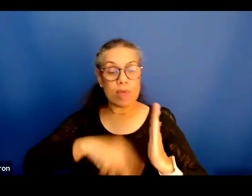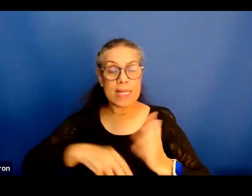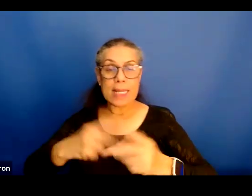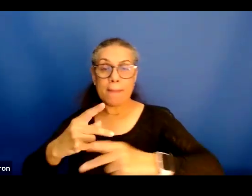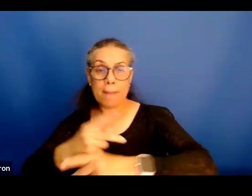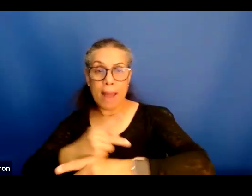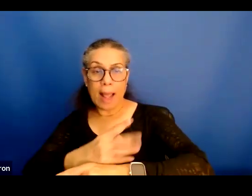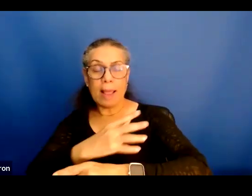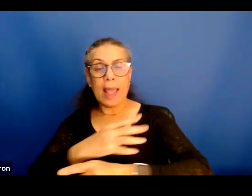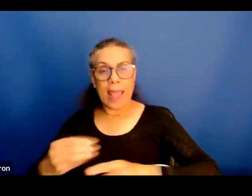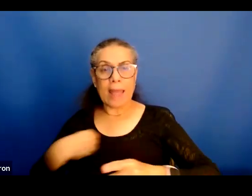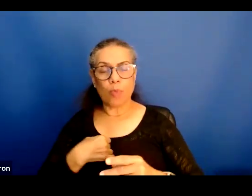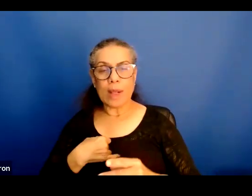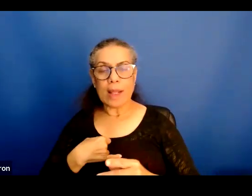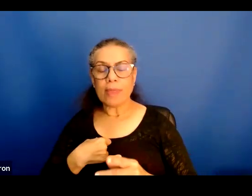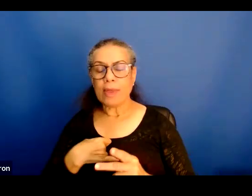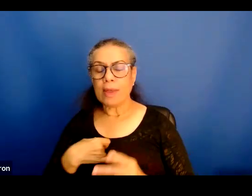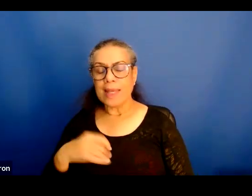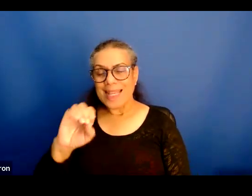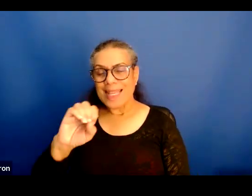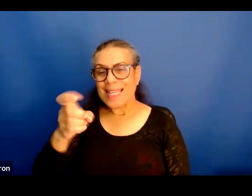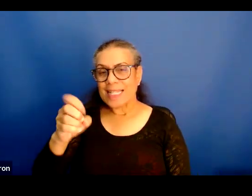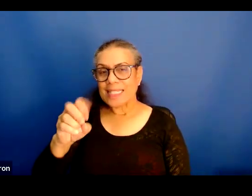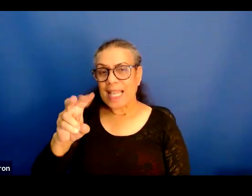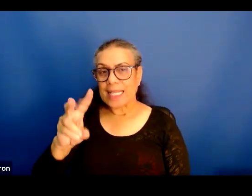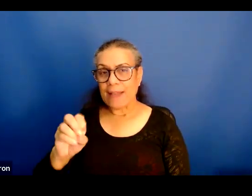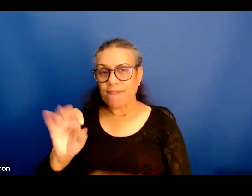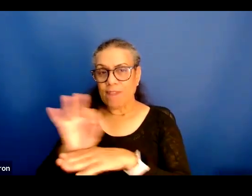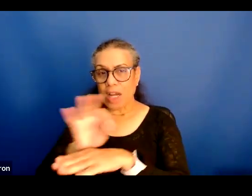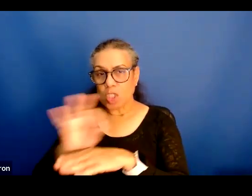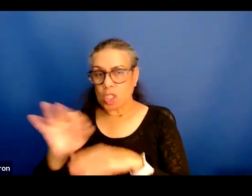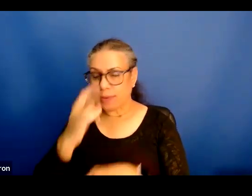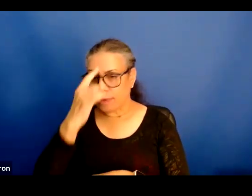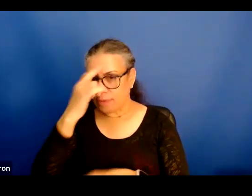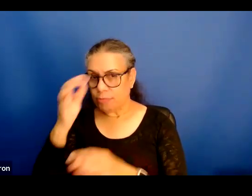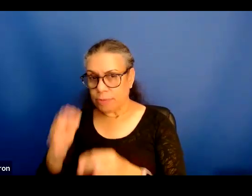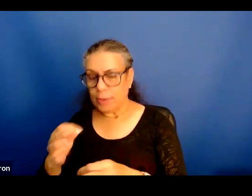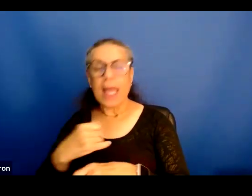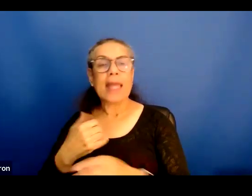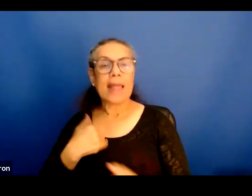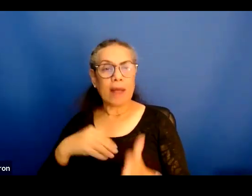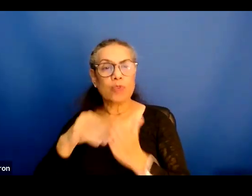a focus on executive functioning, written expression, and amplify our student voice.